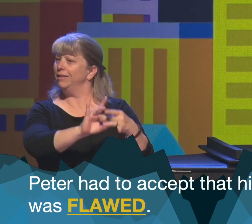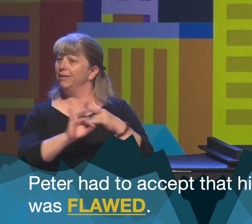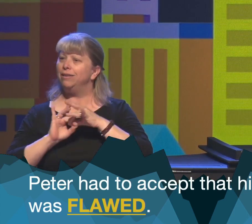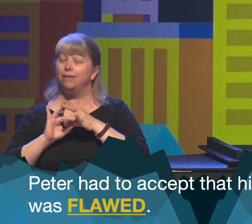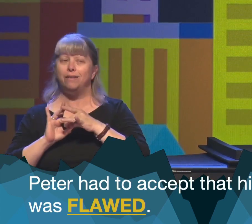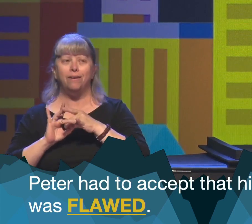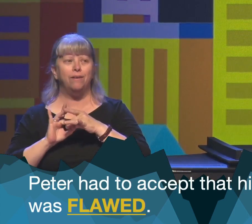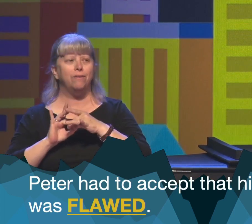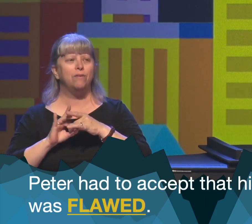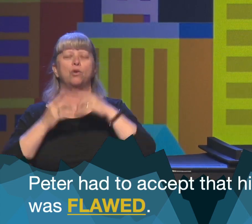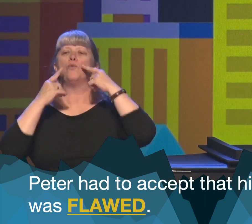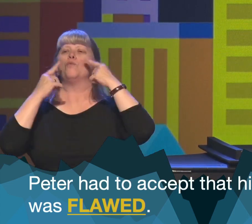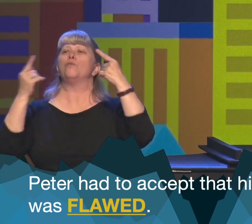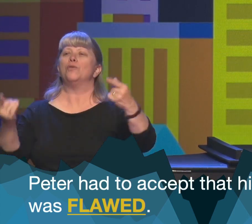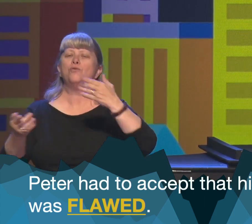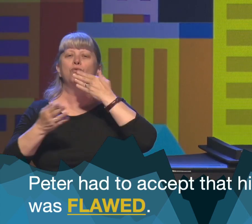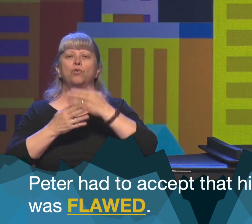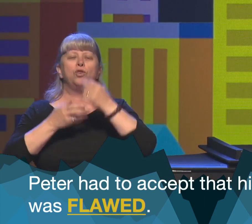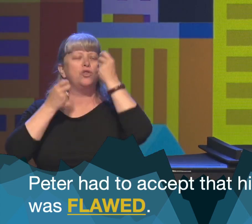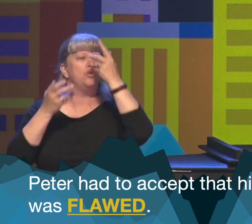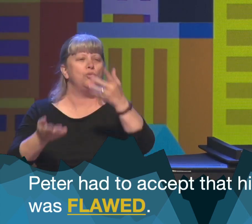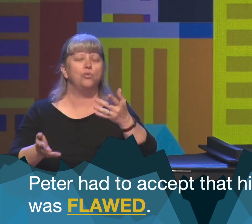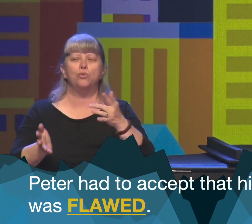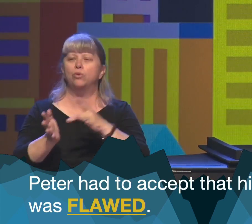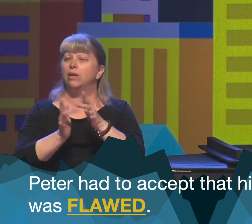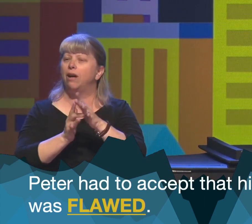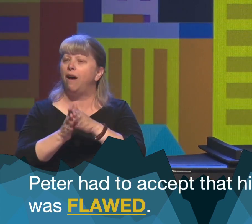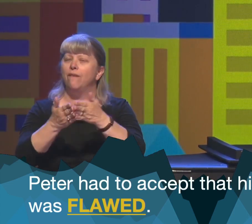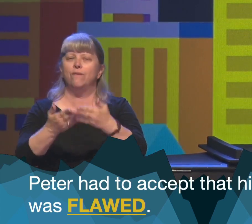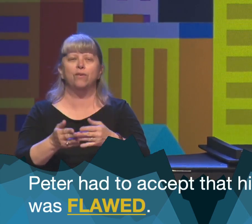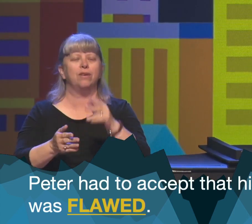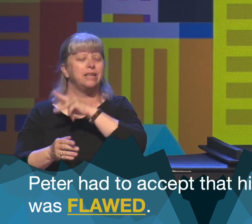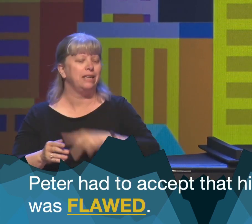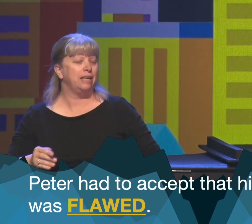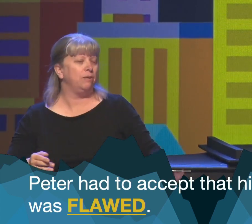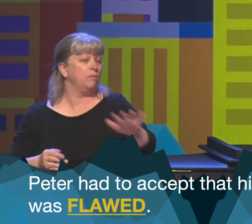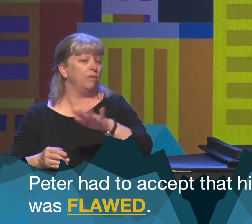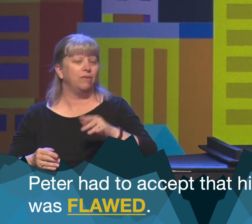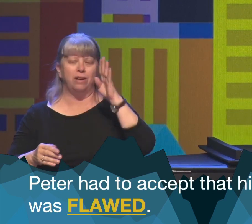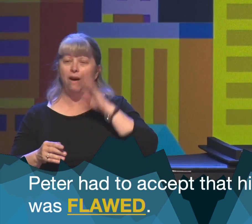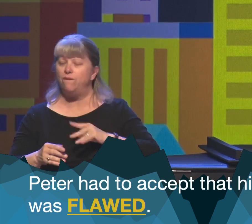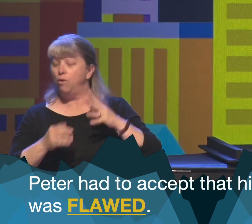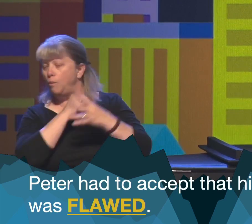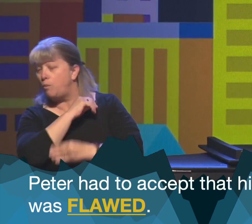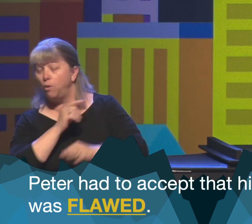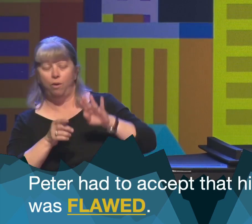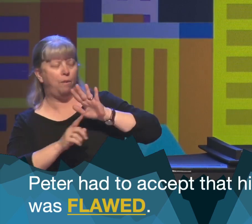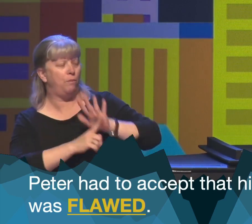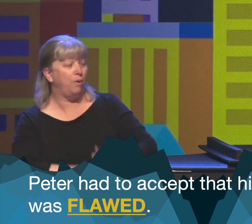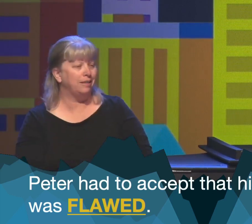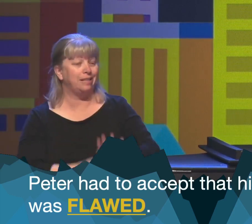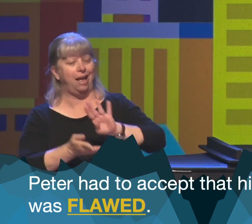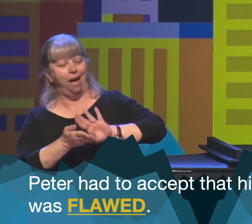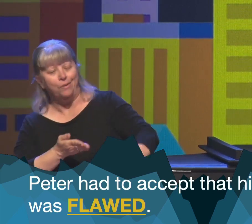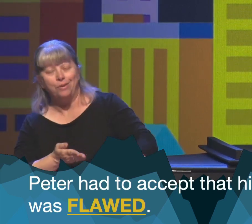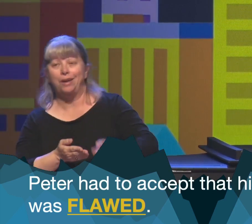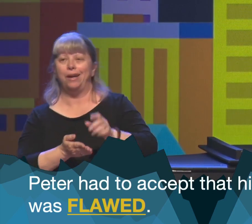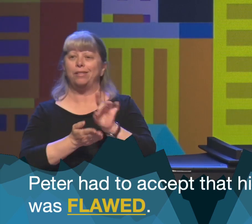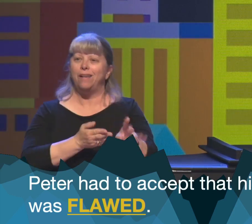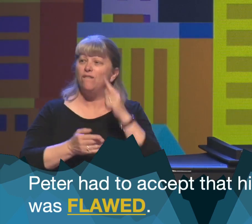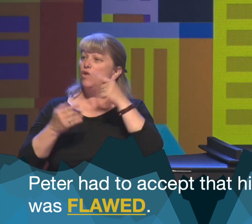And he proclaims this good news of the gospel of the kingdom of God that's for the poor, for the oppressed, for the outsider, for the excluded, for